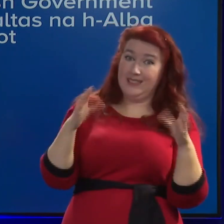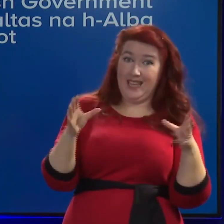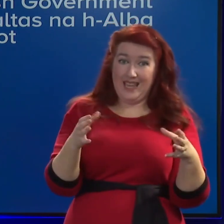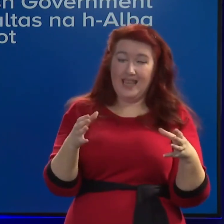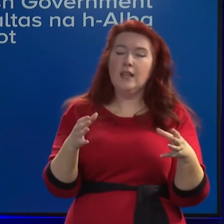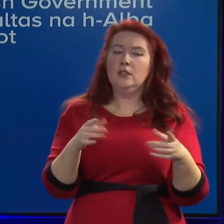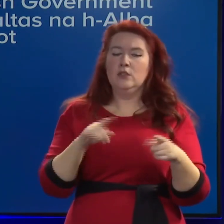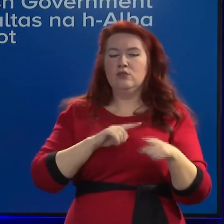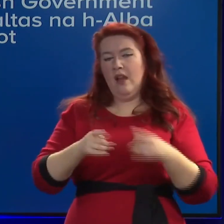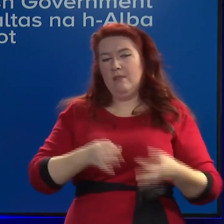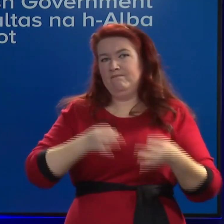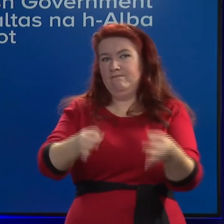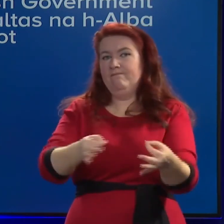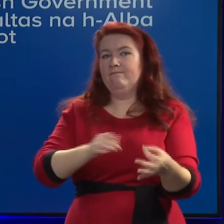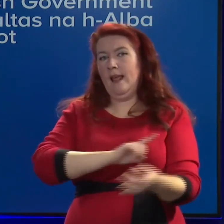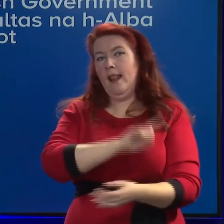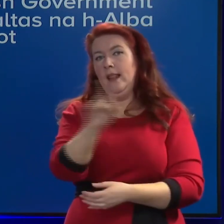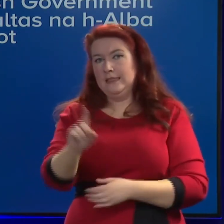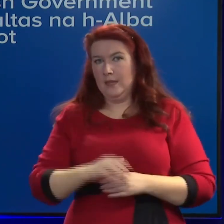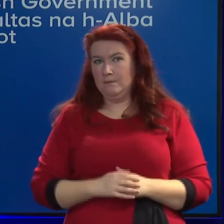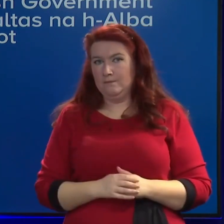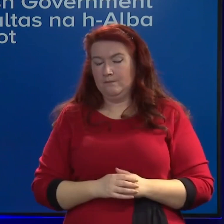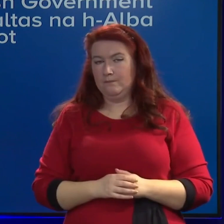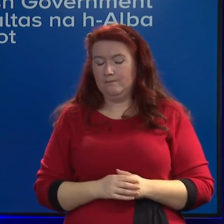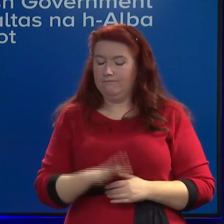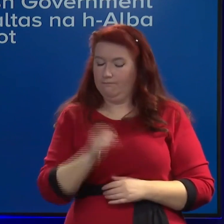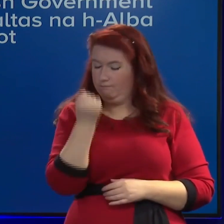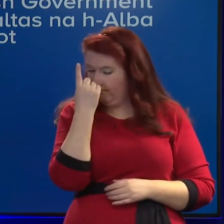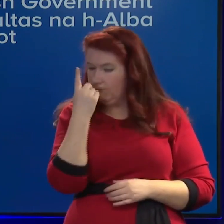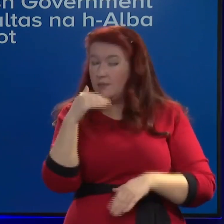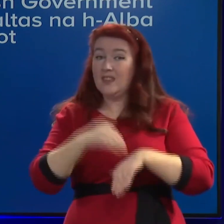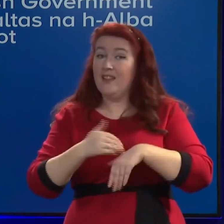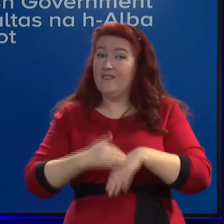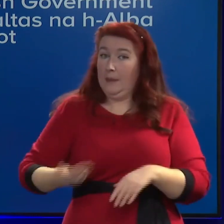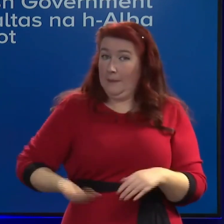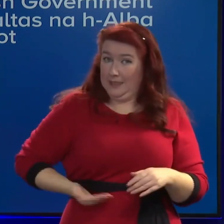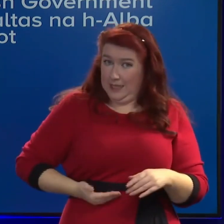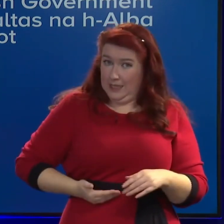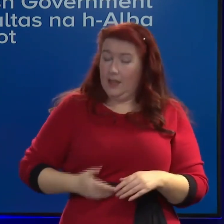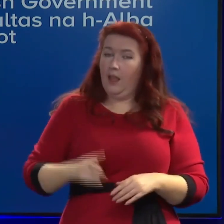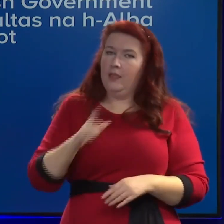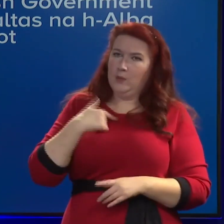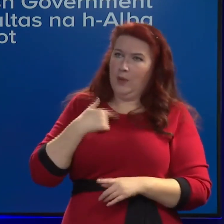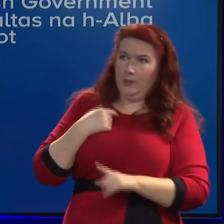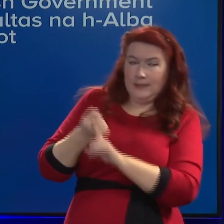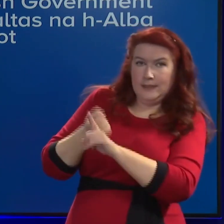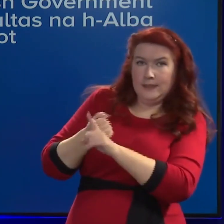big impact on businesses, which is why we are considering and pressing the UK government on financial support.